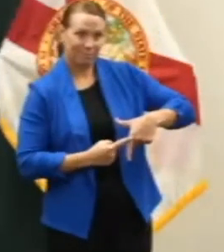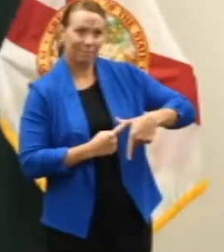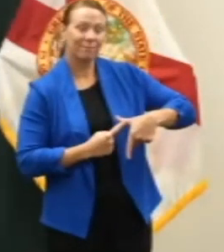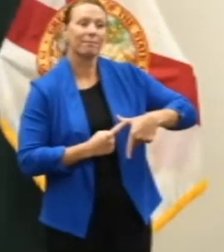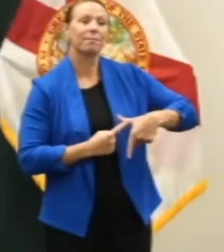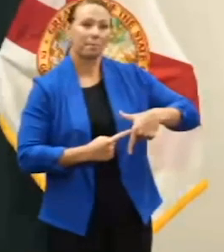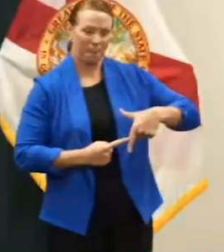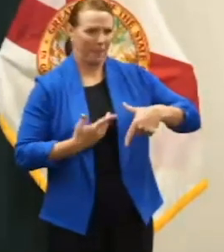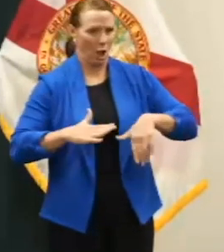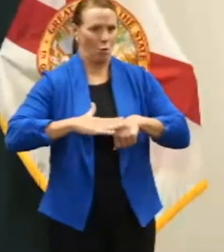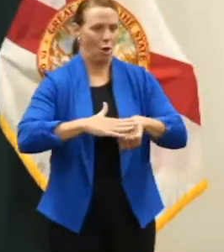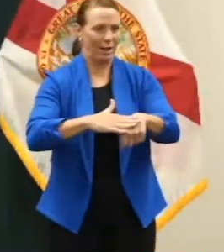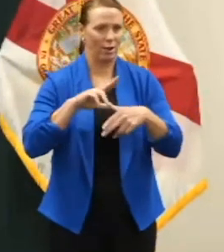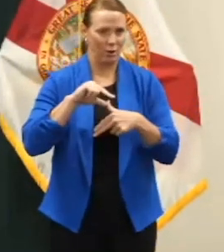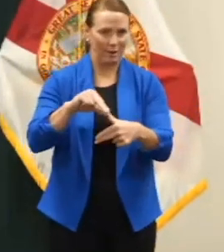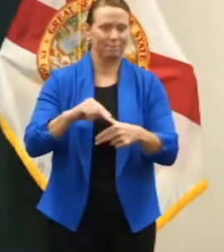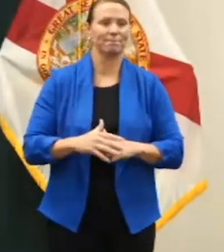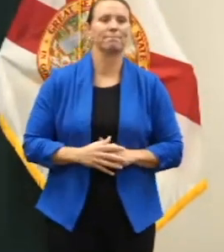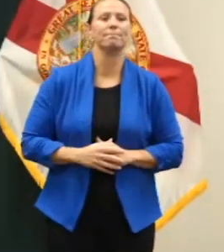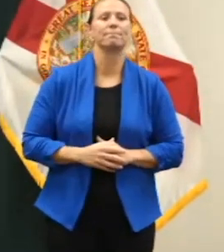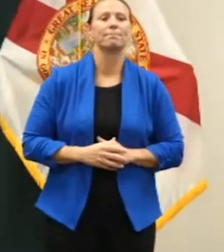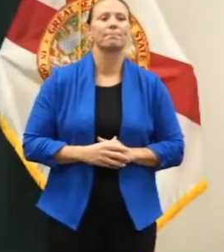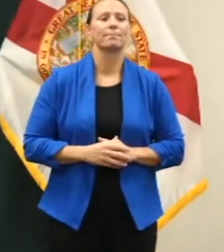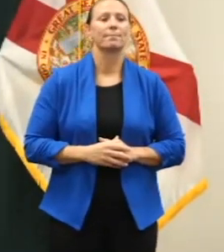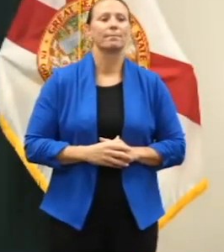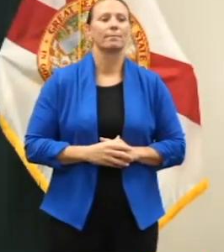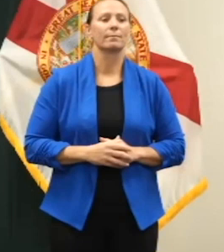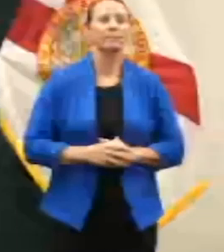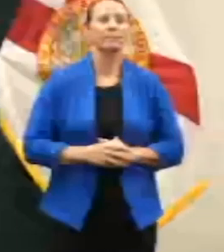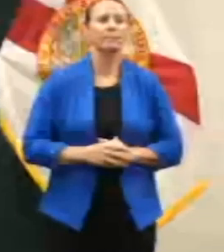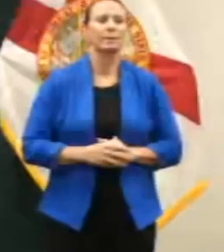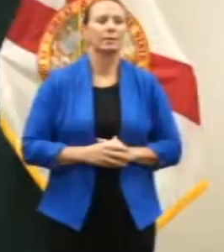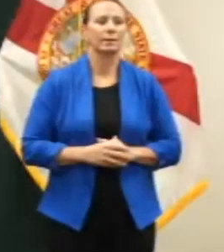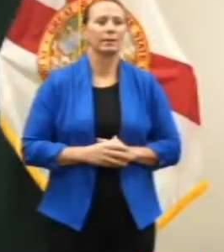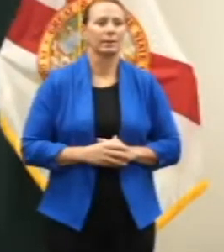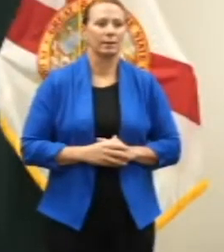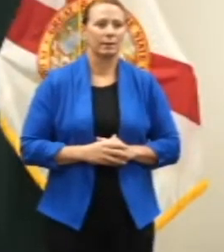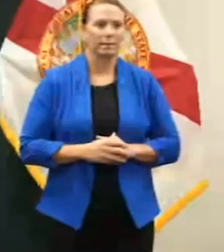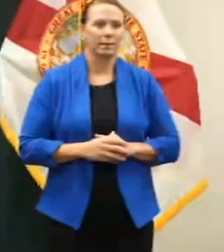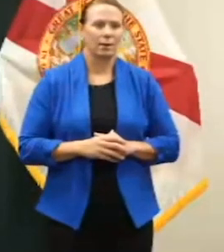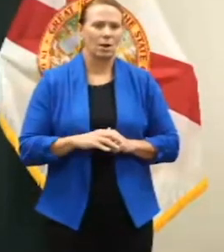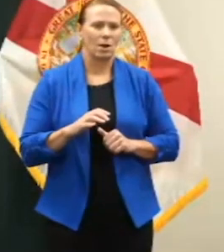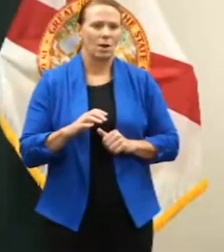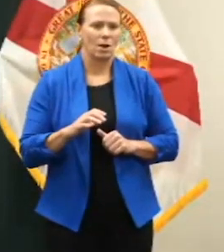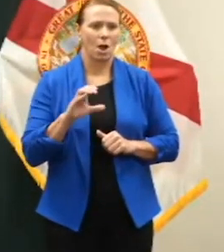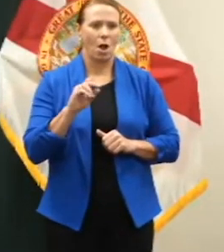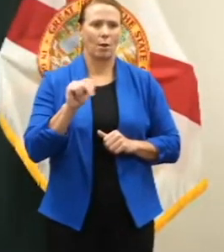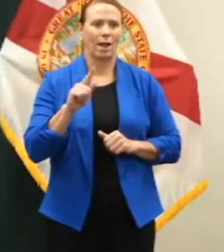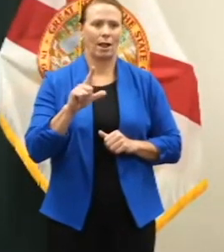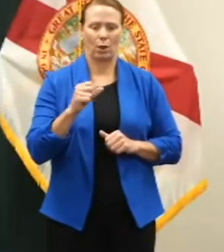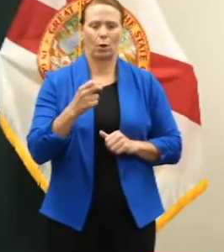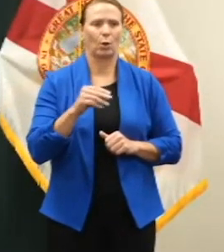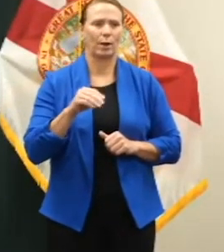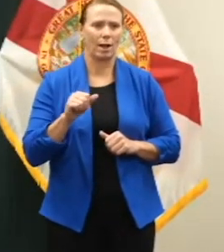Dry Tortugas, northward through the middle of Longboat Key and west to over the Ocklawackney River, westward to Indian Pass.